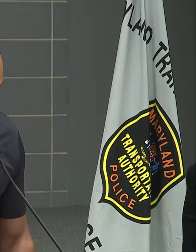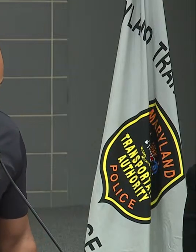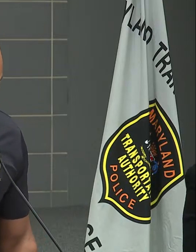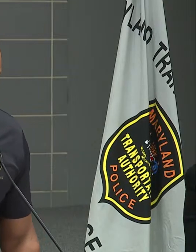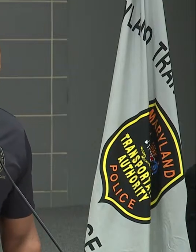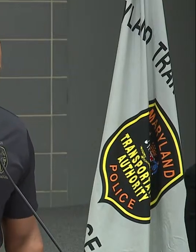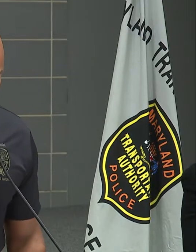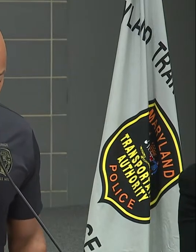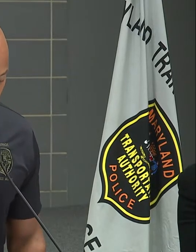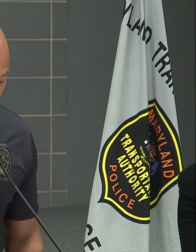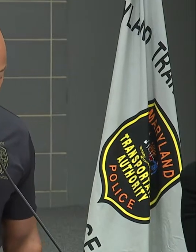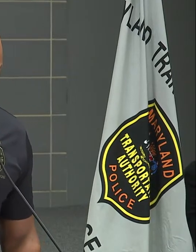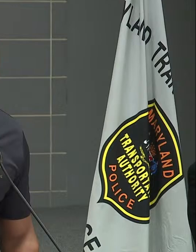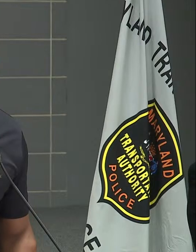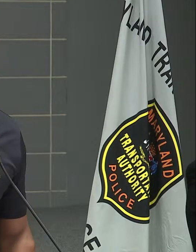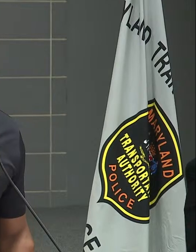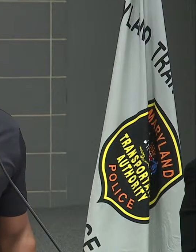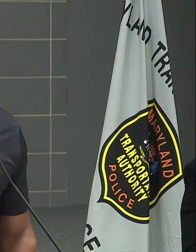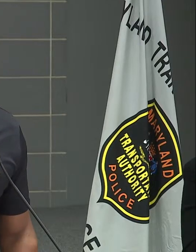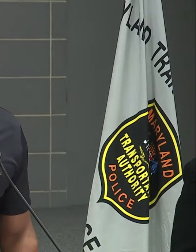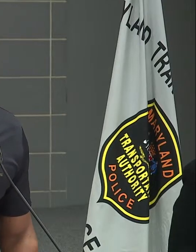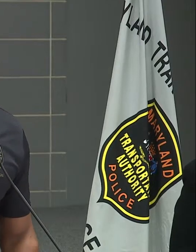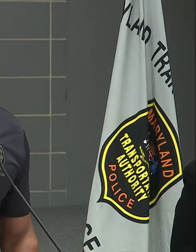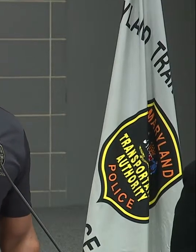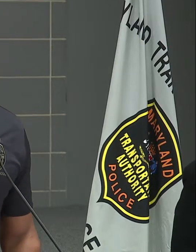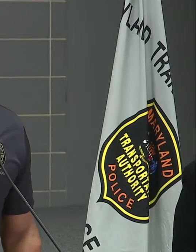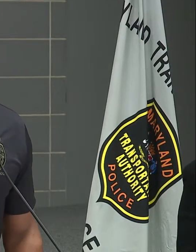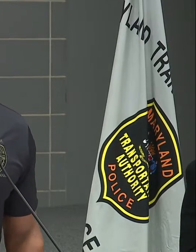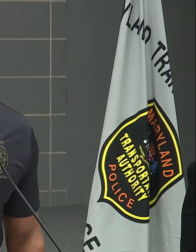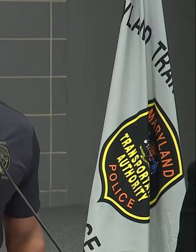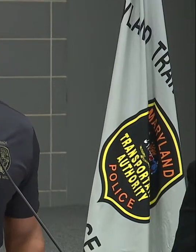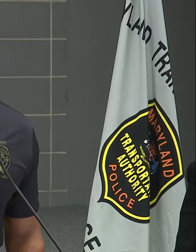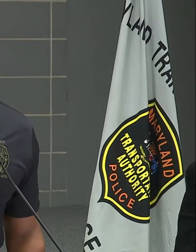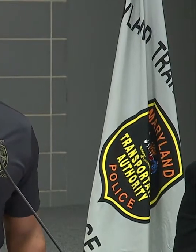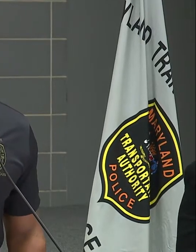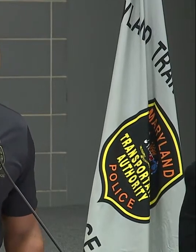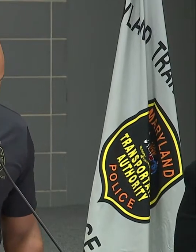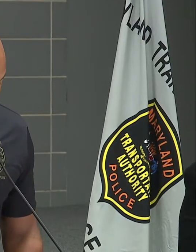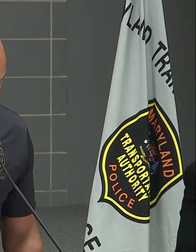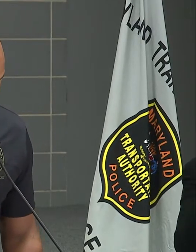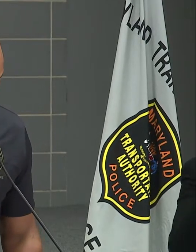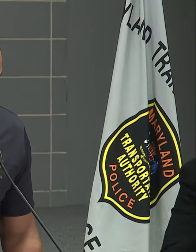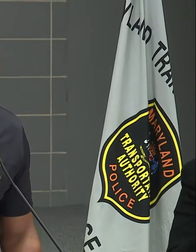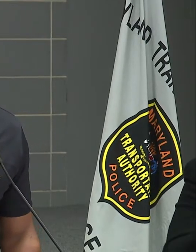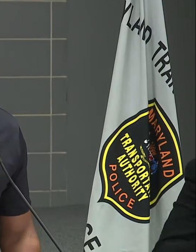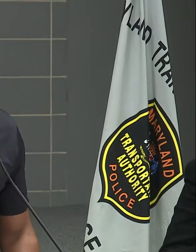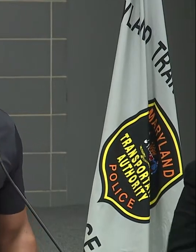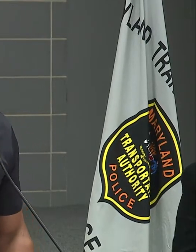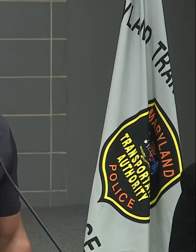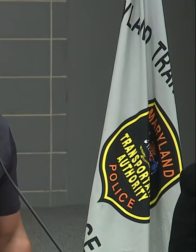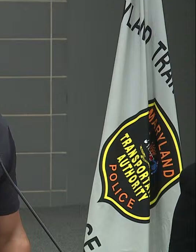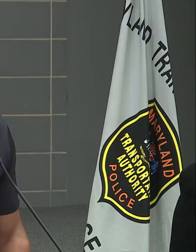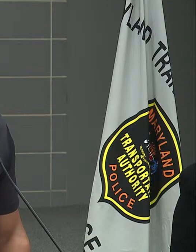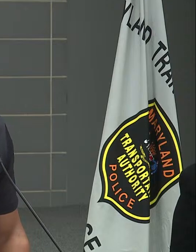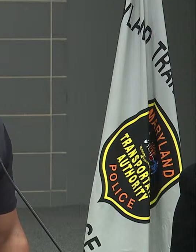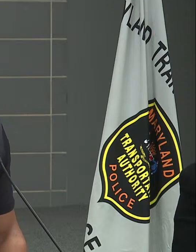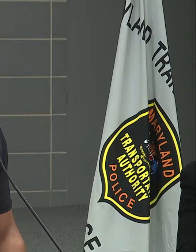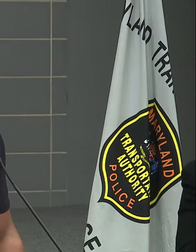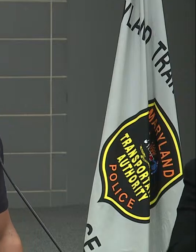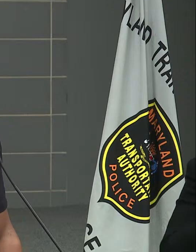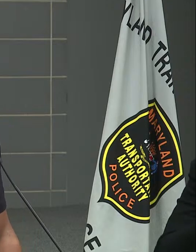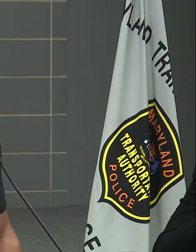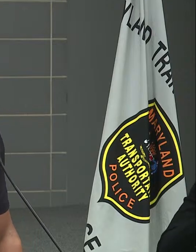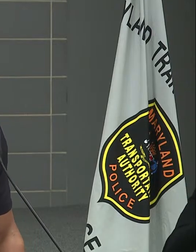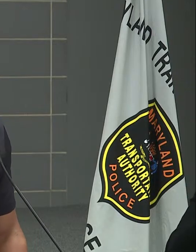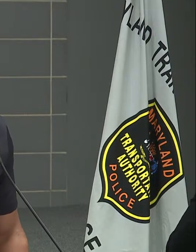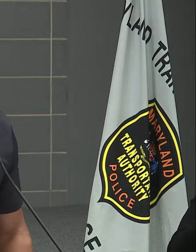six people who died when the Key Bridge fell are not just names on a paper. They were Marylanders. Their